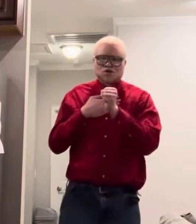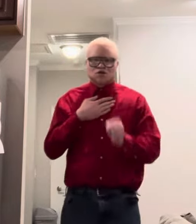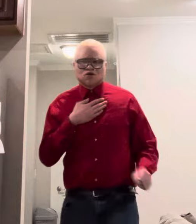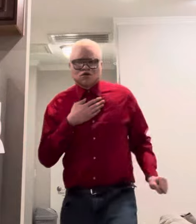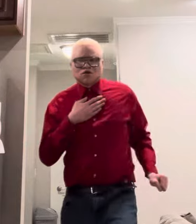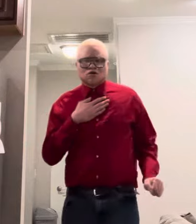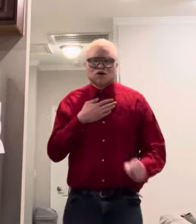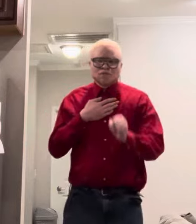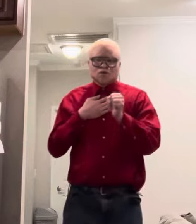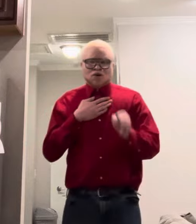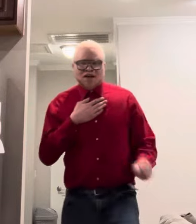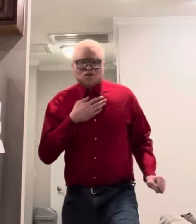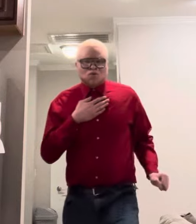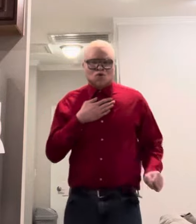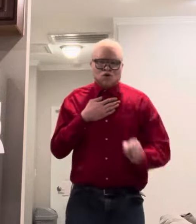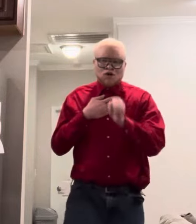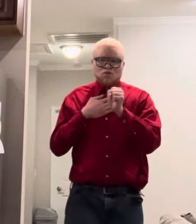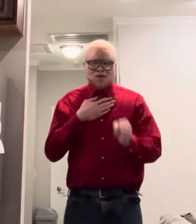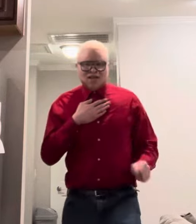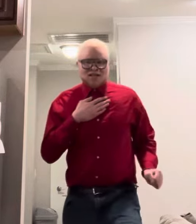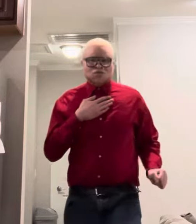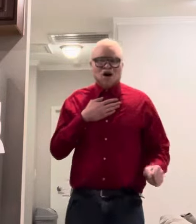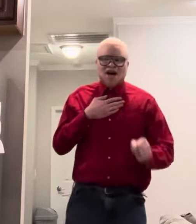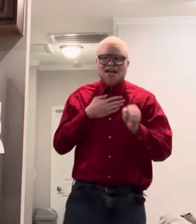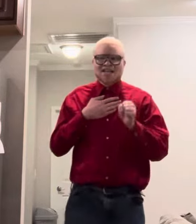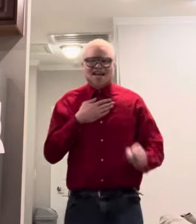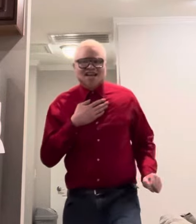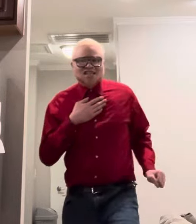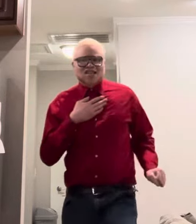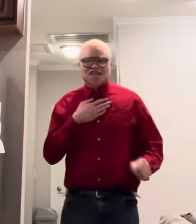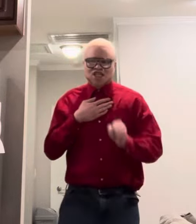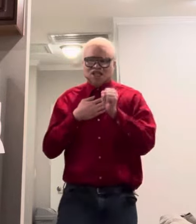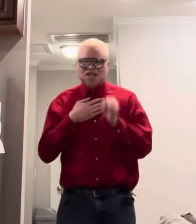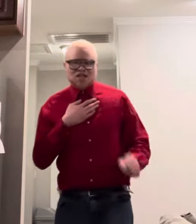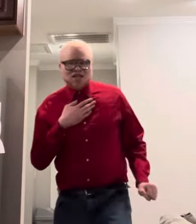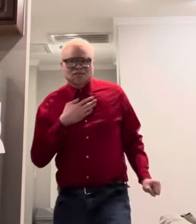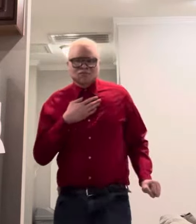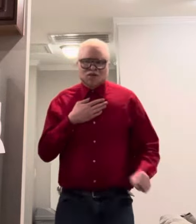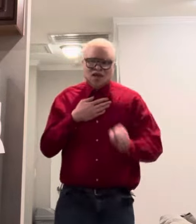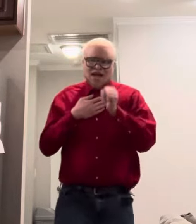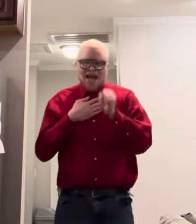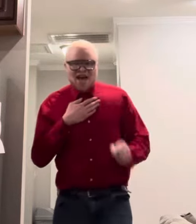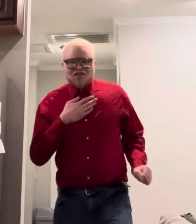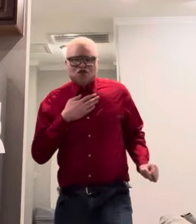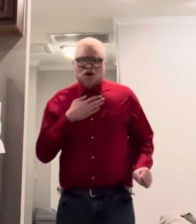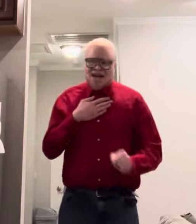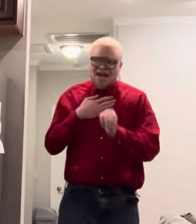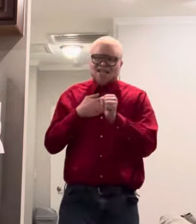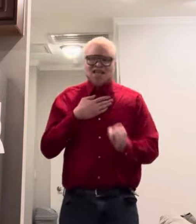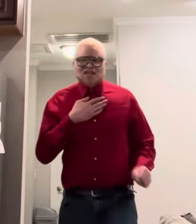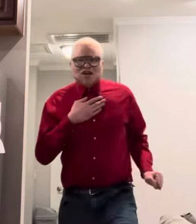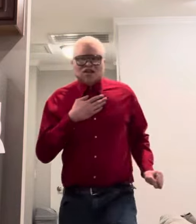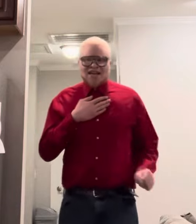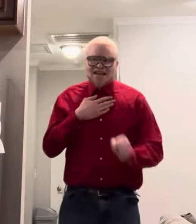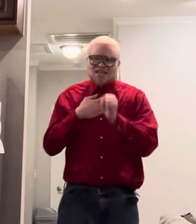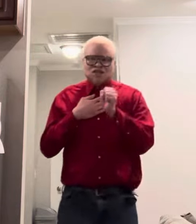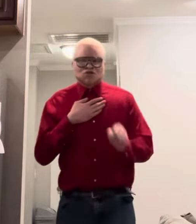Thy banners war-winged its wide desolation, and threatened her land to